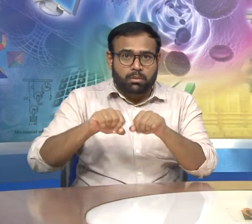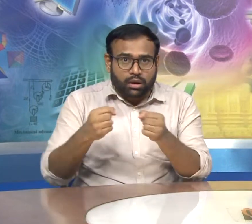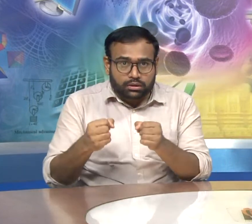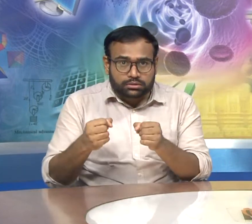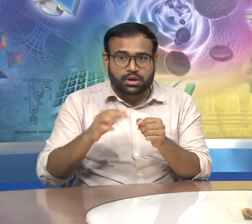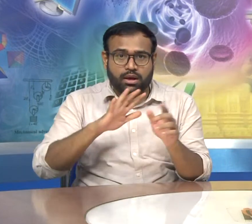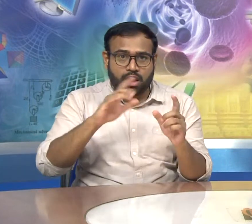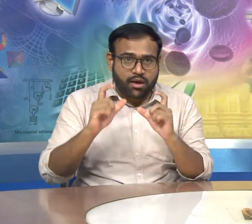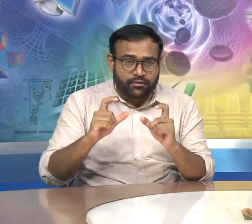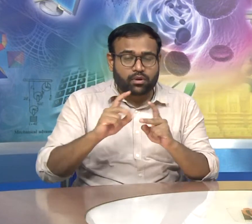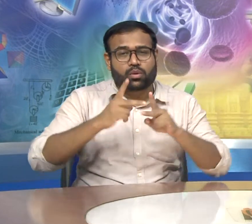differ.